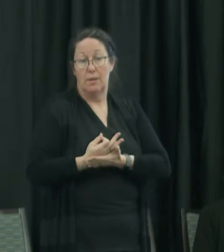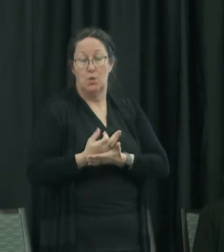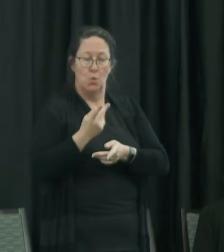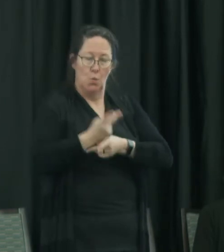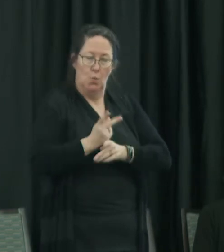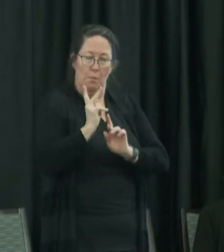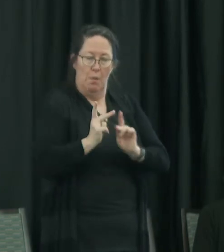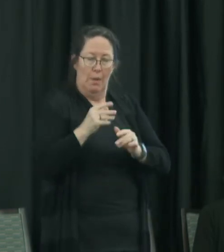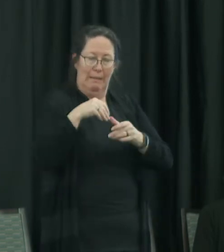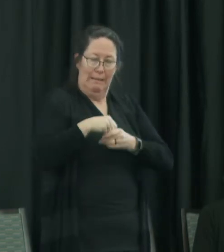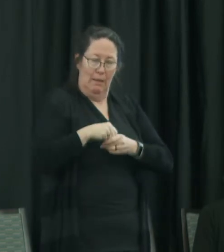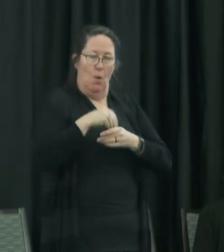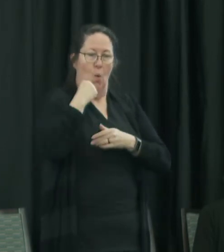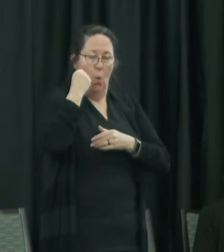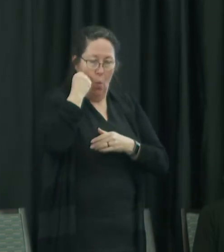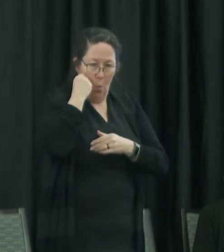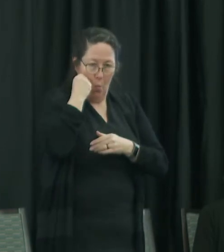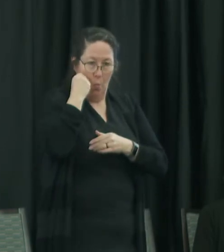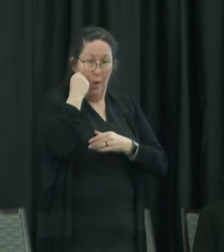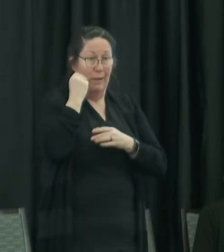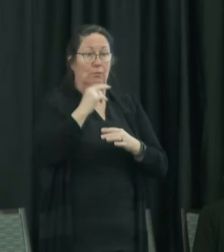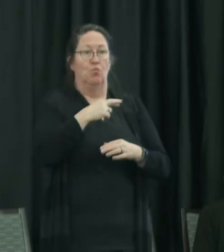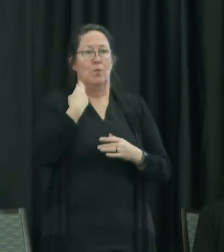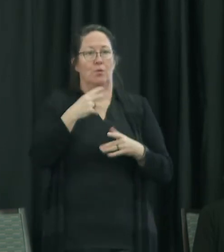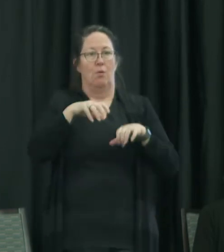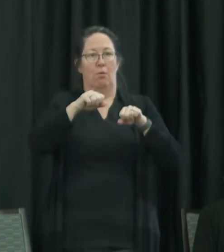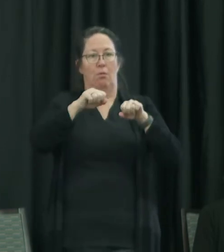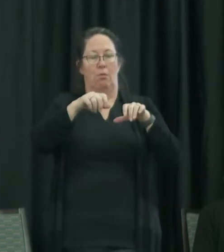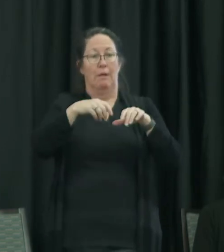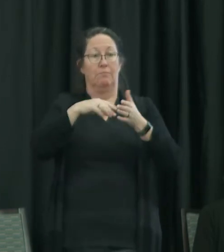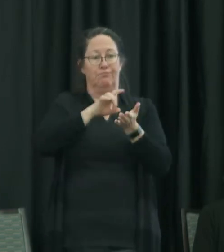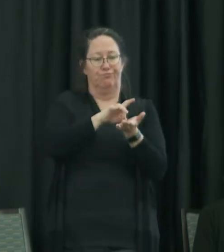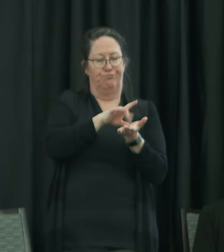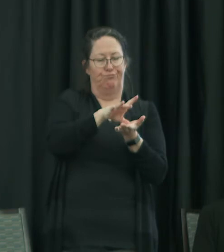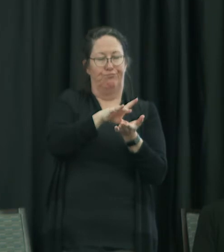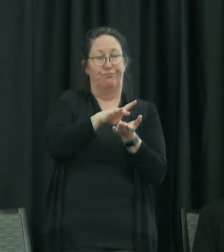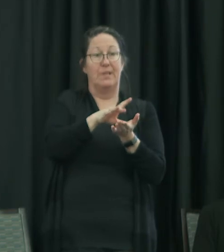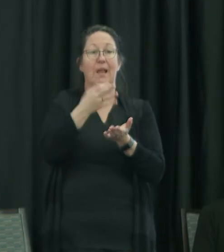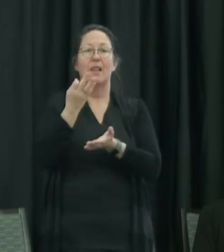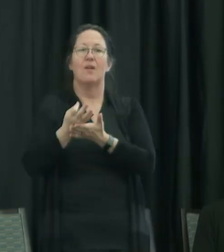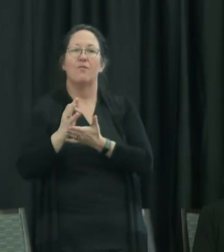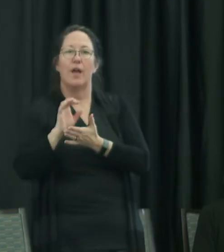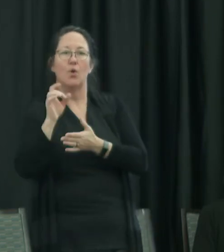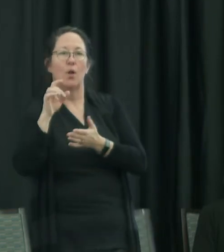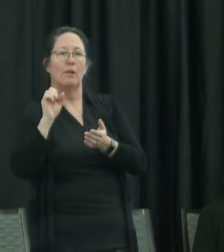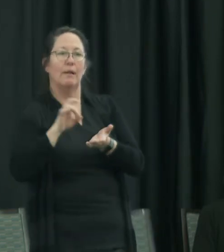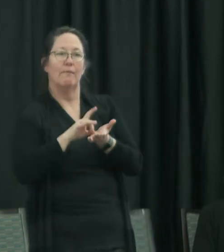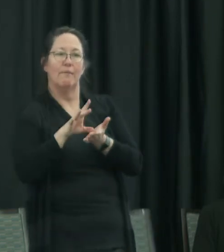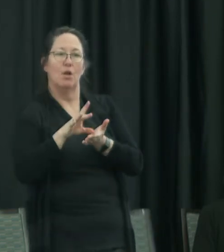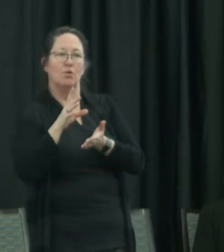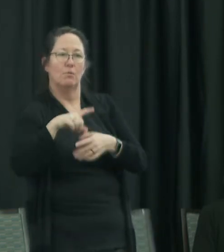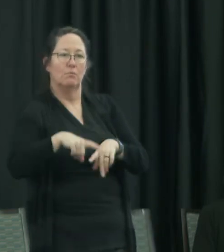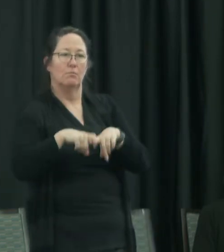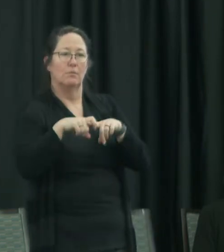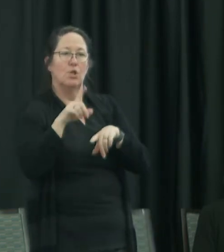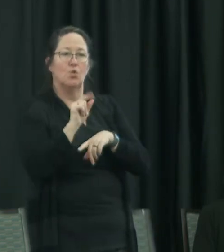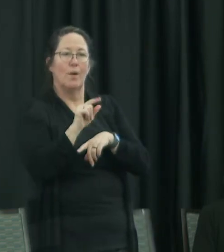keep individuals and families housed who are at risk of being evicted once the federal eviction moratorium was lifted